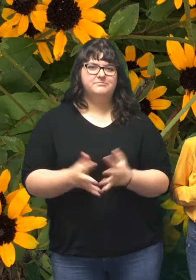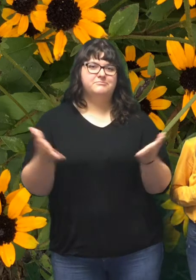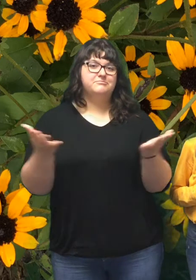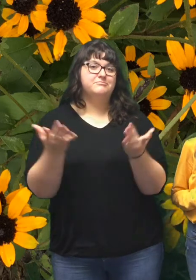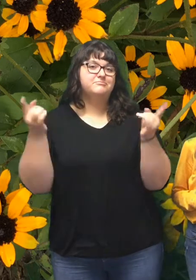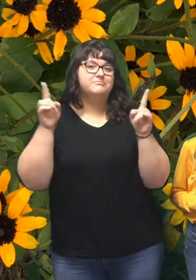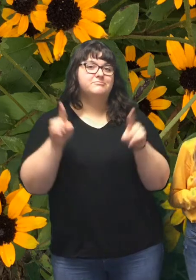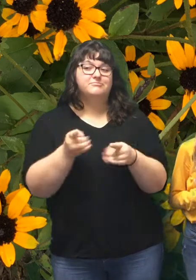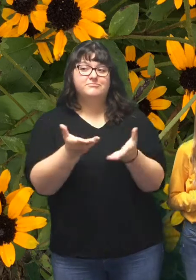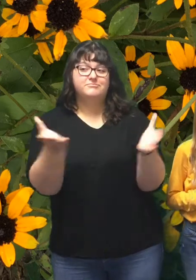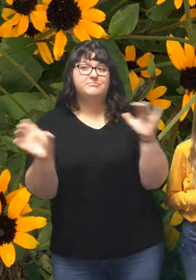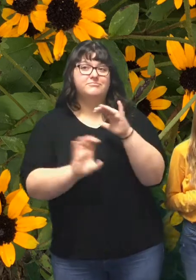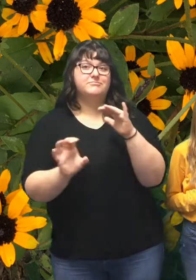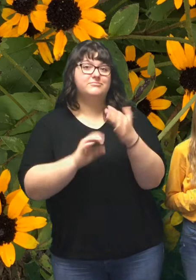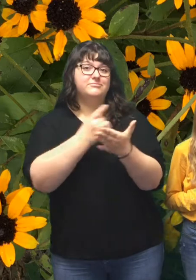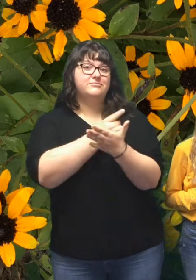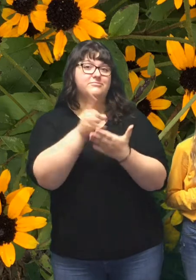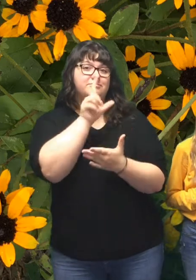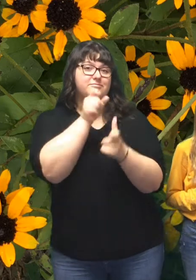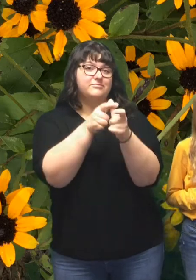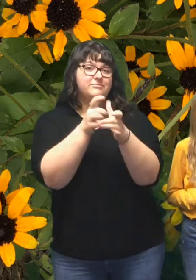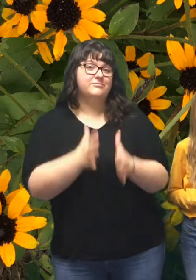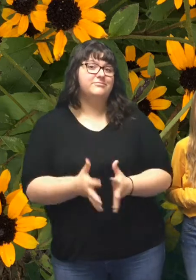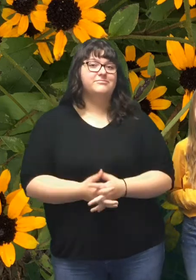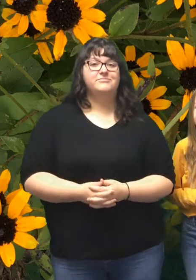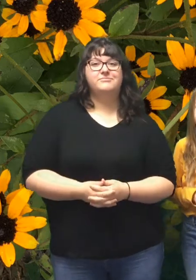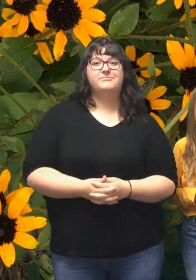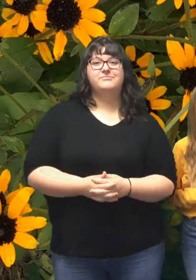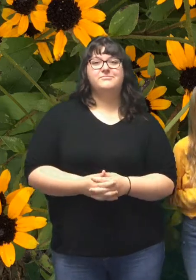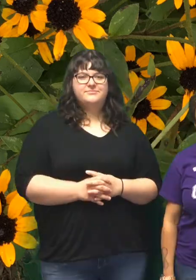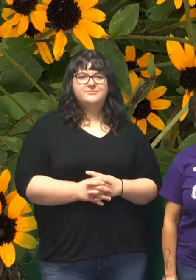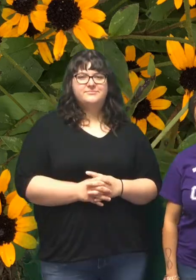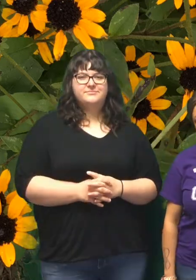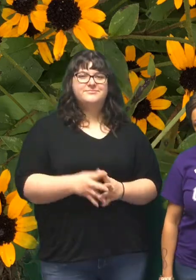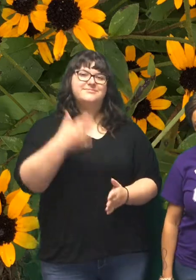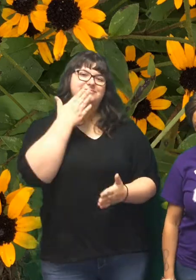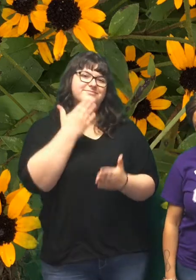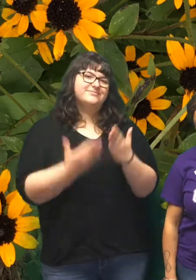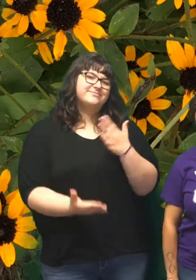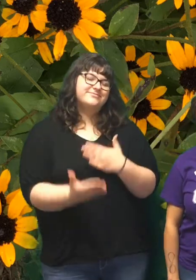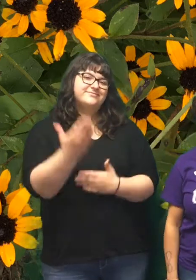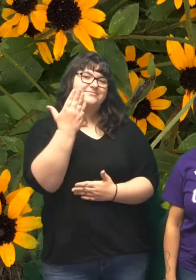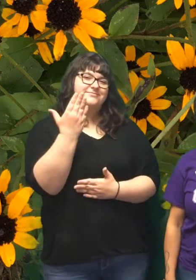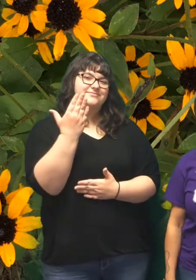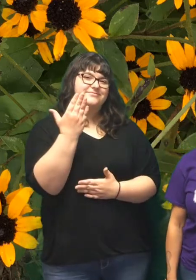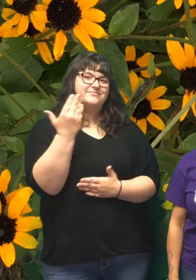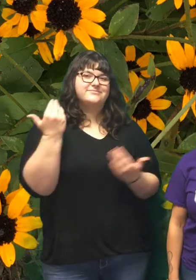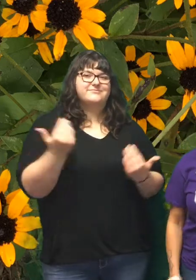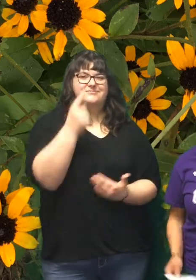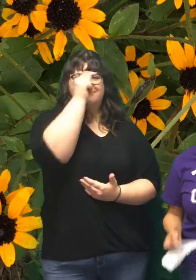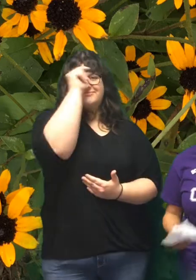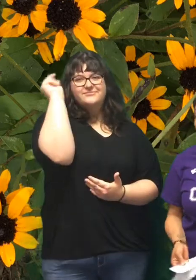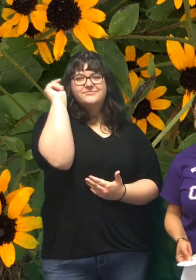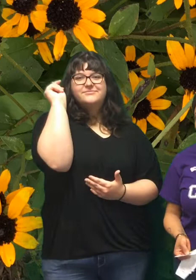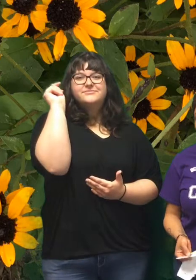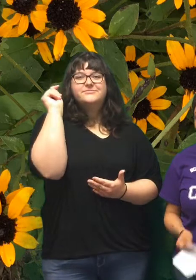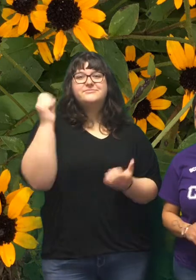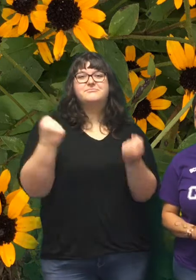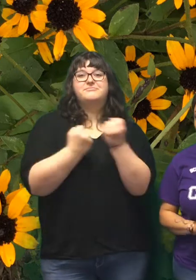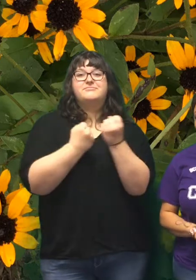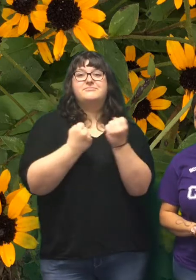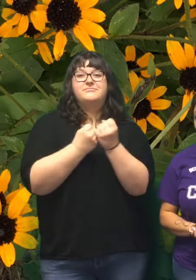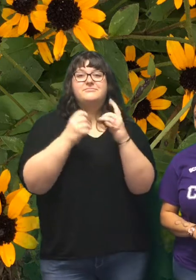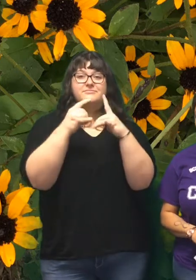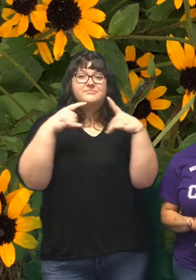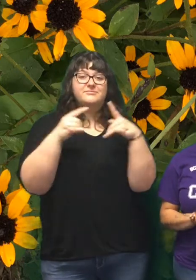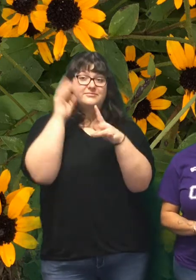Here's what's happening around Coles this week, Roadrunners. Good morning, it's Ms. Townsend promoting Campinvention. Make